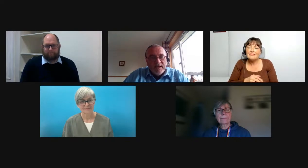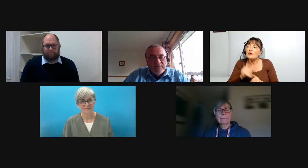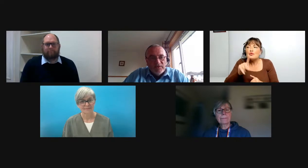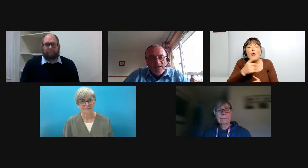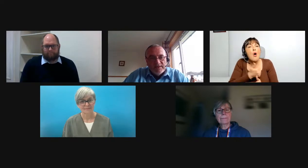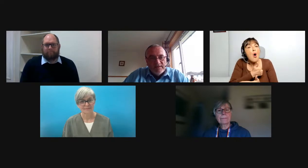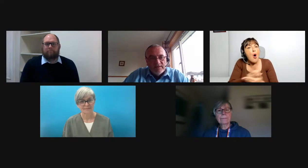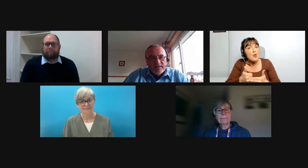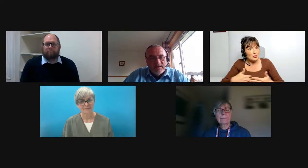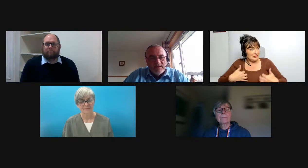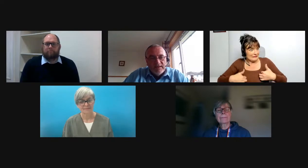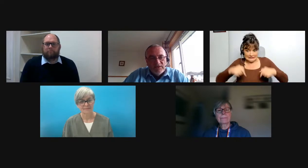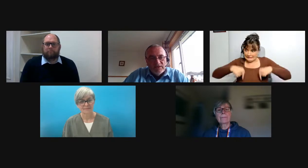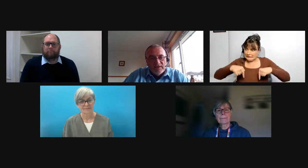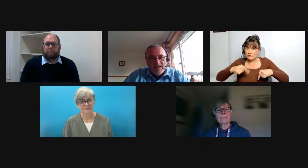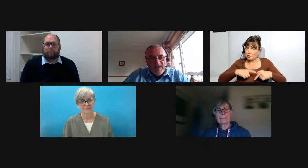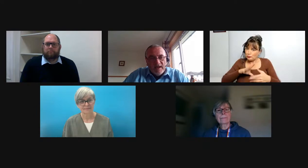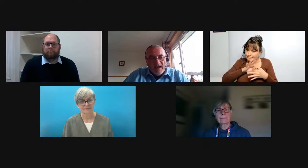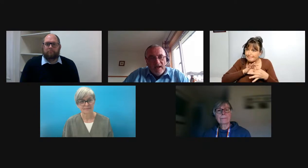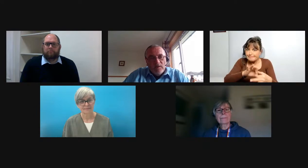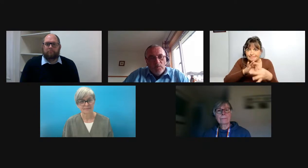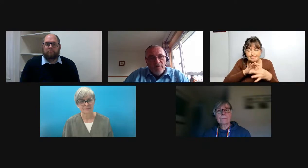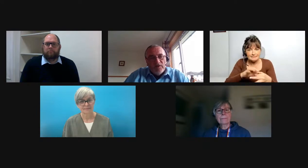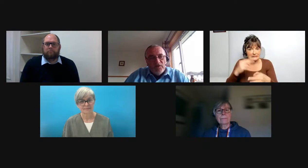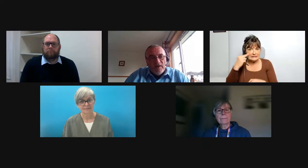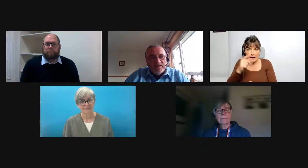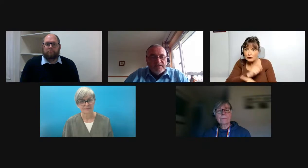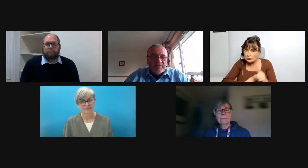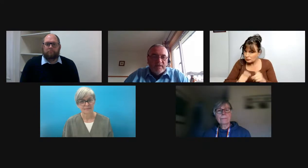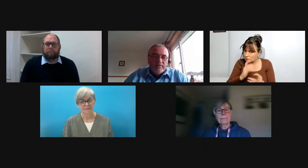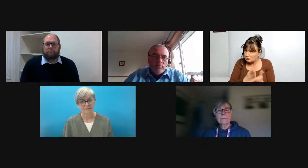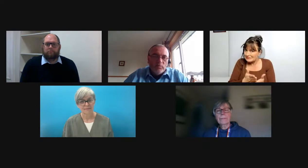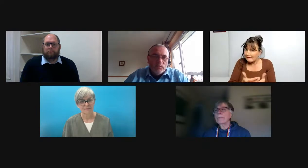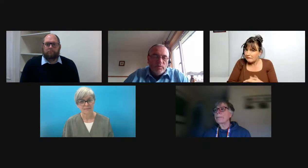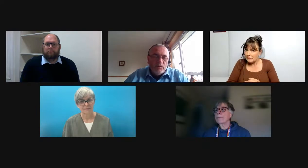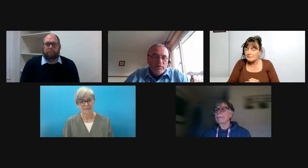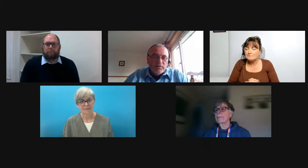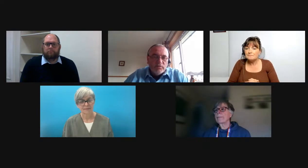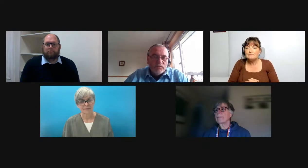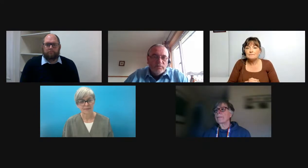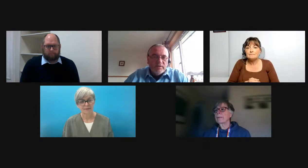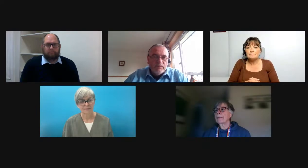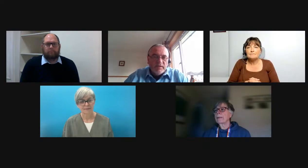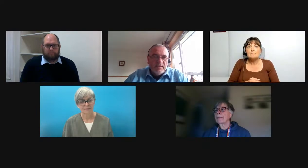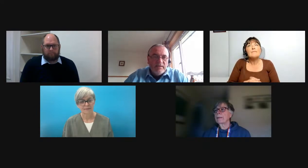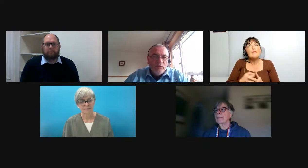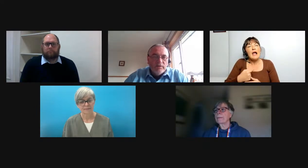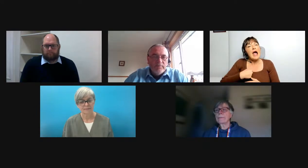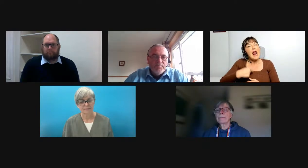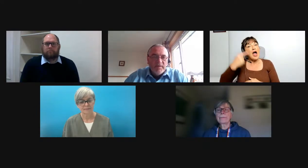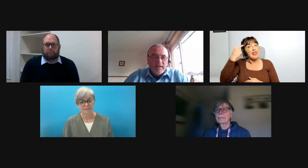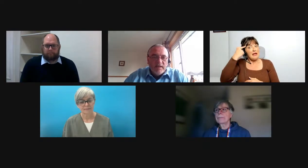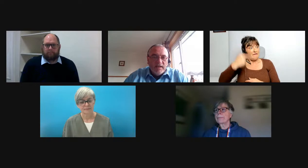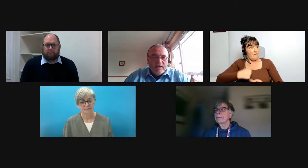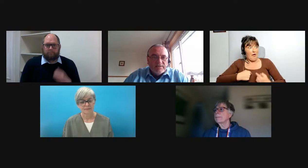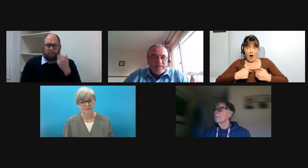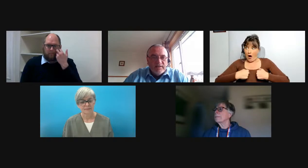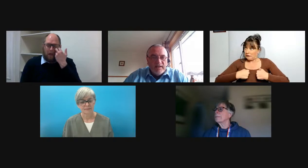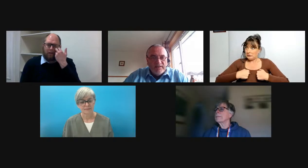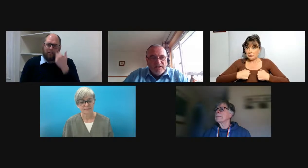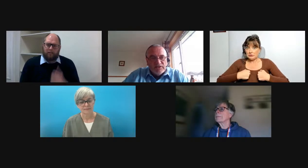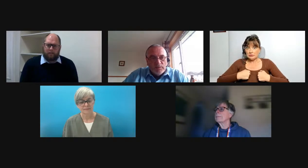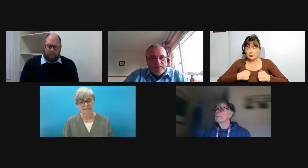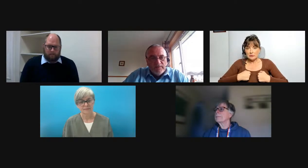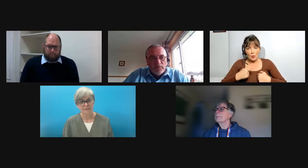keen and interested to engage, and one of the things that we would really be keen on is